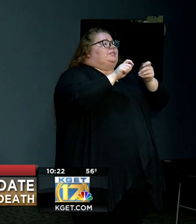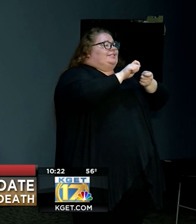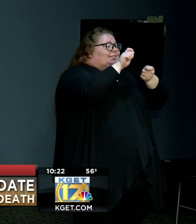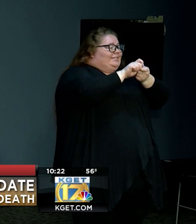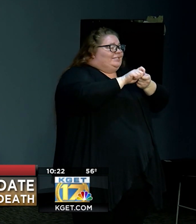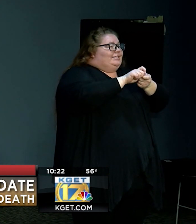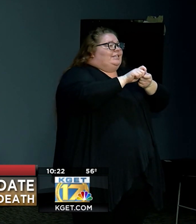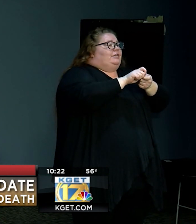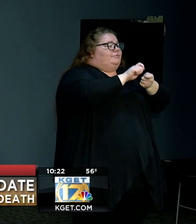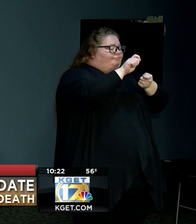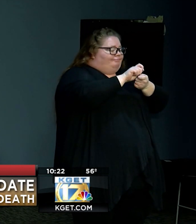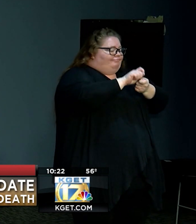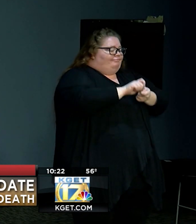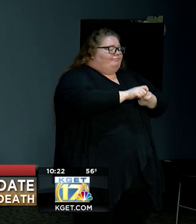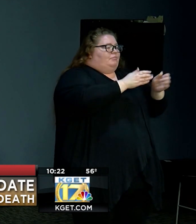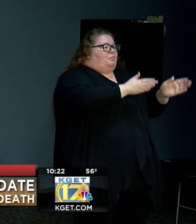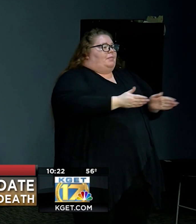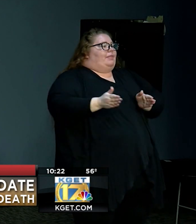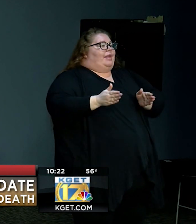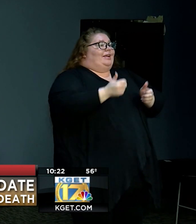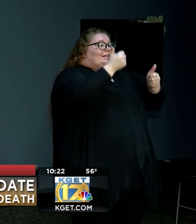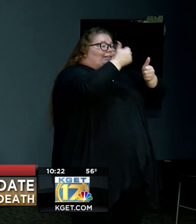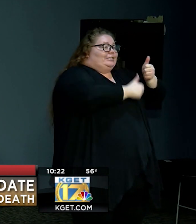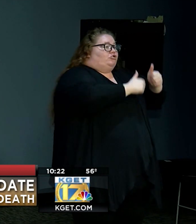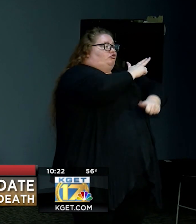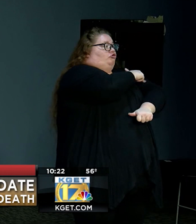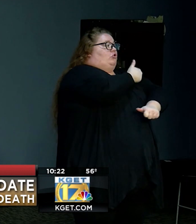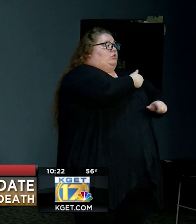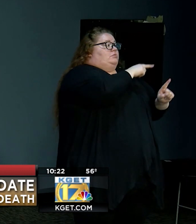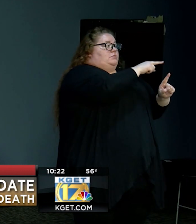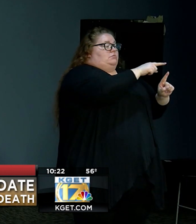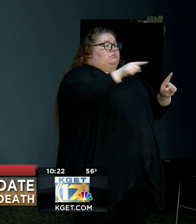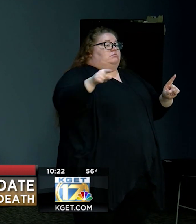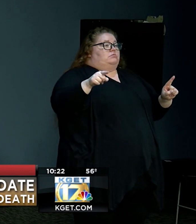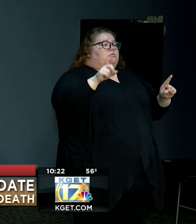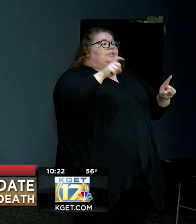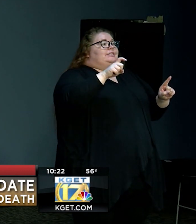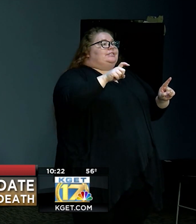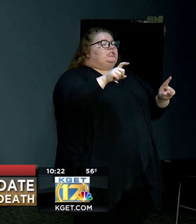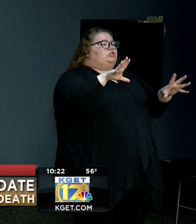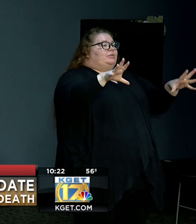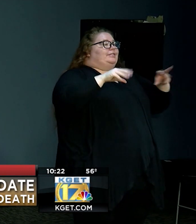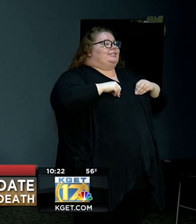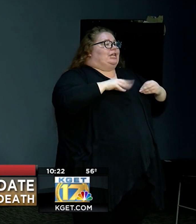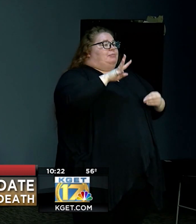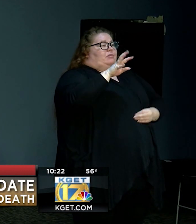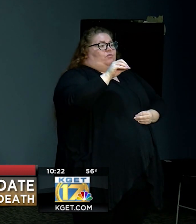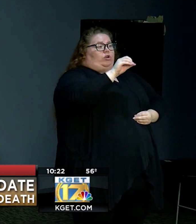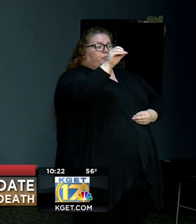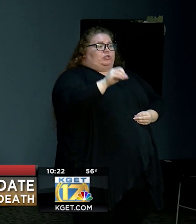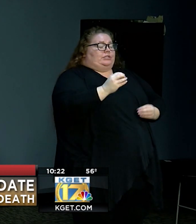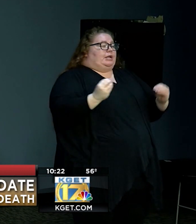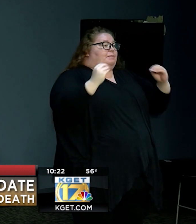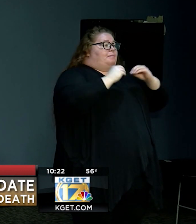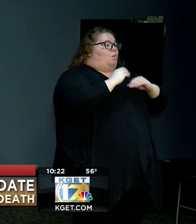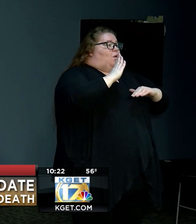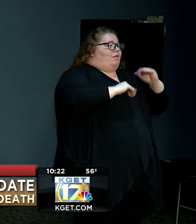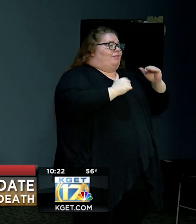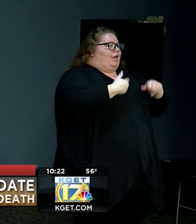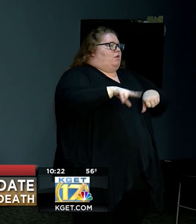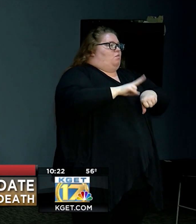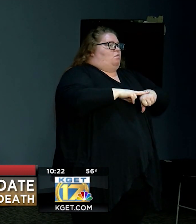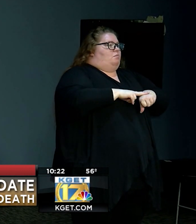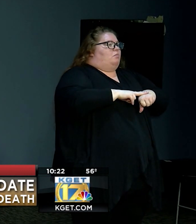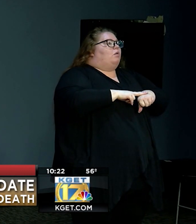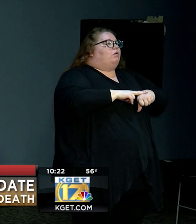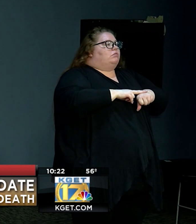hospital develop a plan where we can take 40% greater the number of patients than we do on a regular